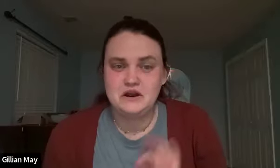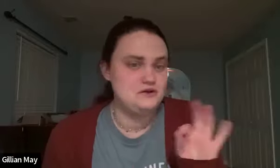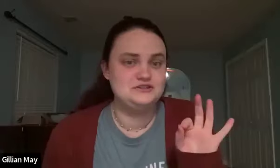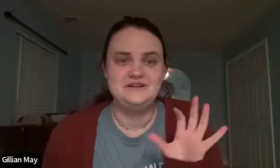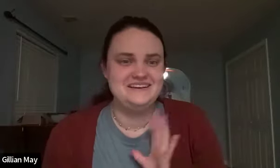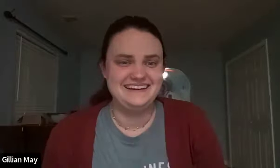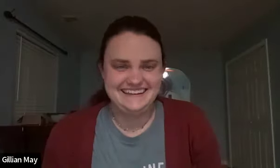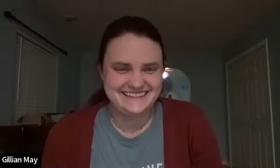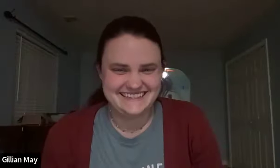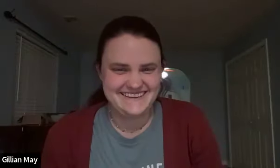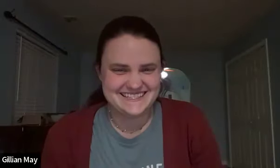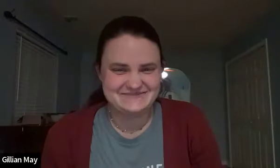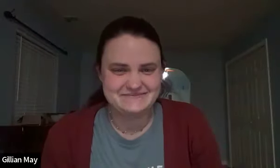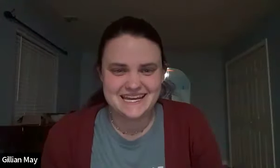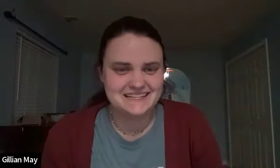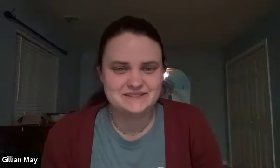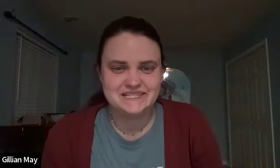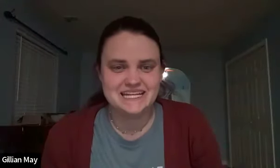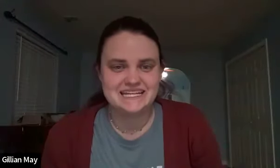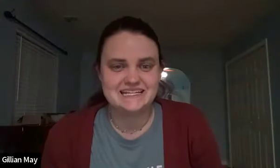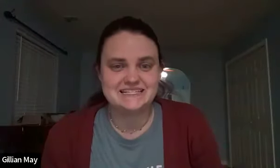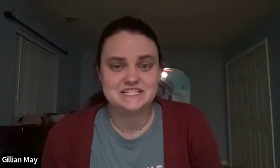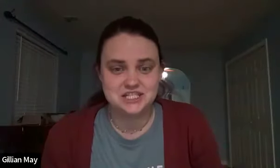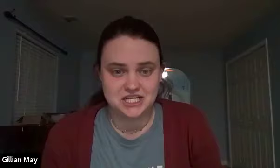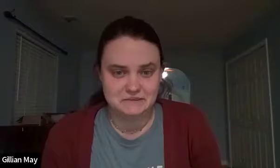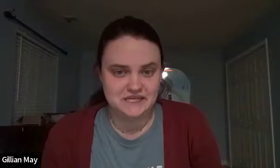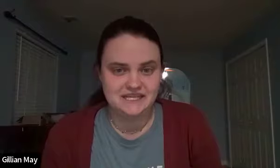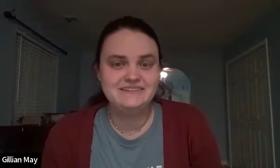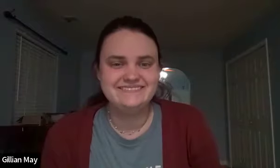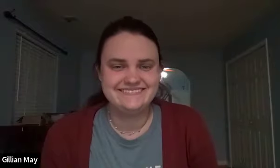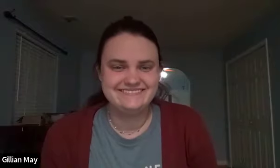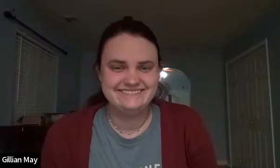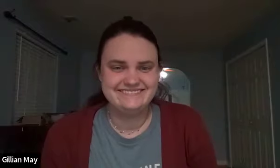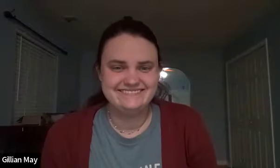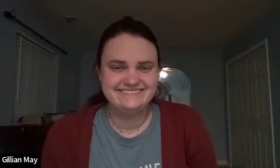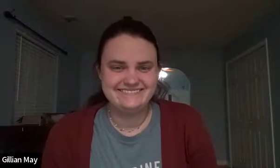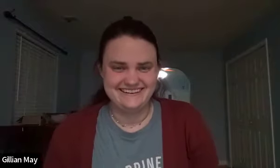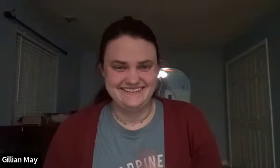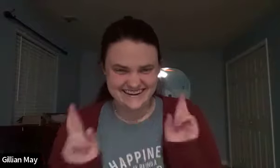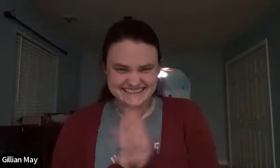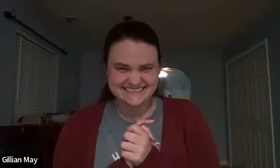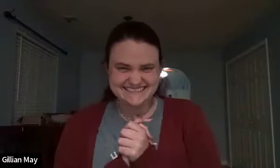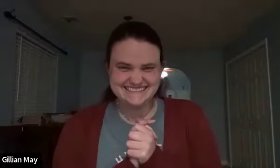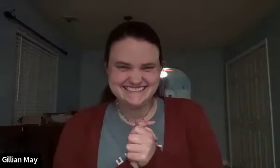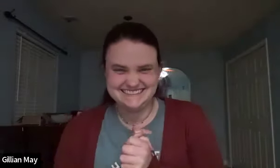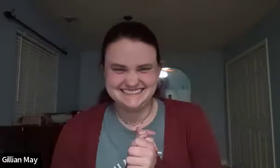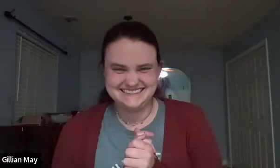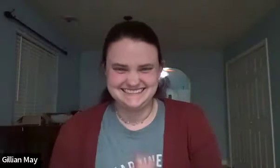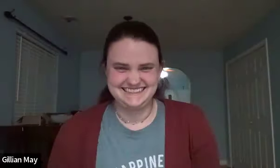you're totally good. You did it. Awesome. My next one is Jamie. All right, ready? Okay.